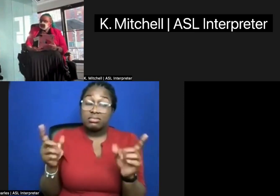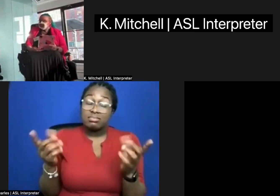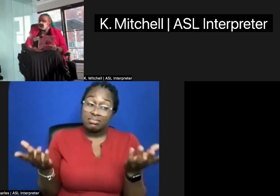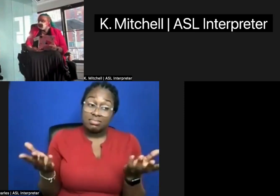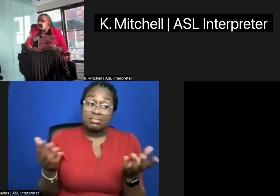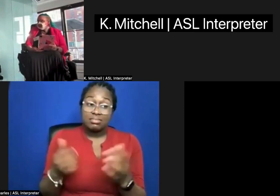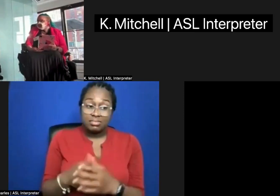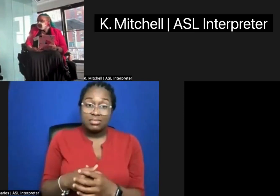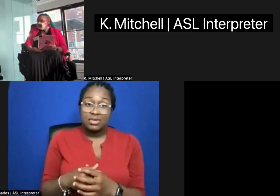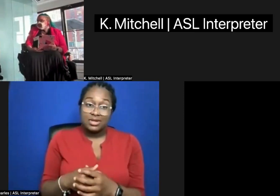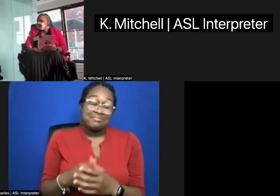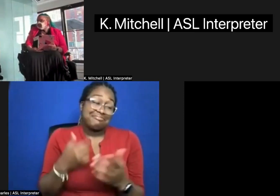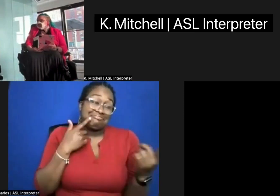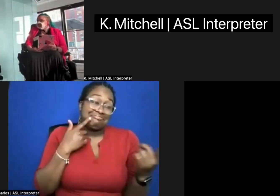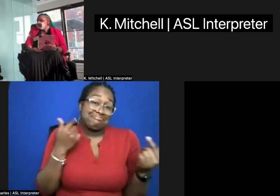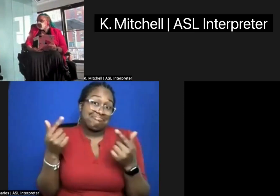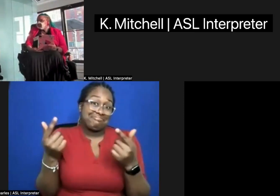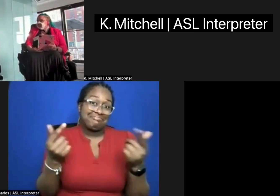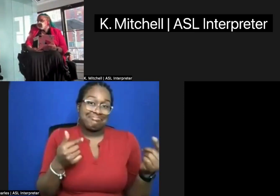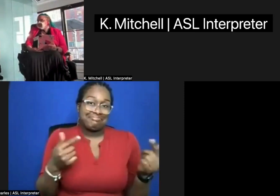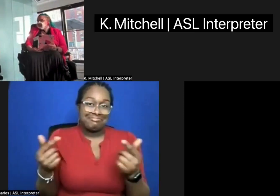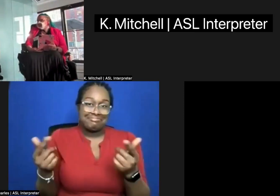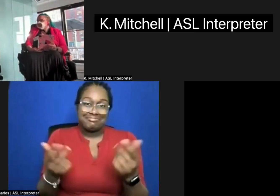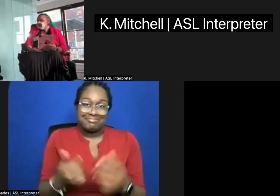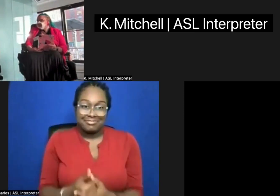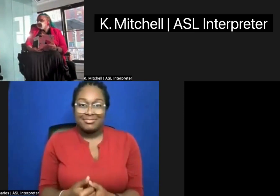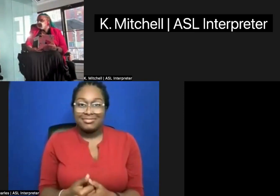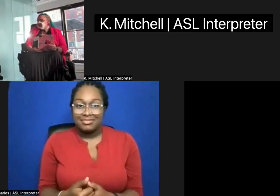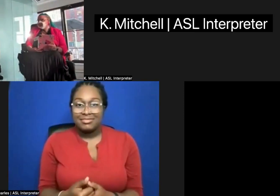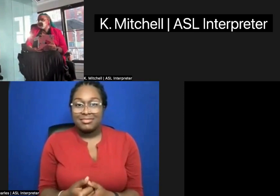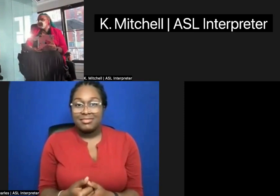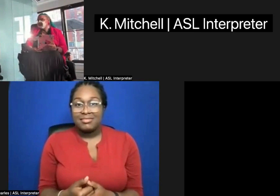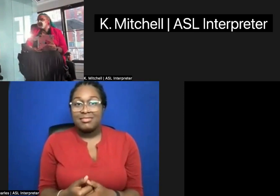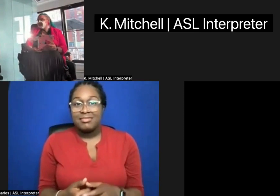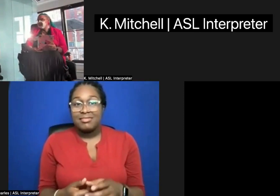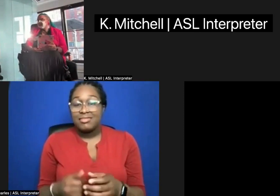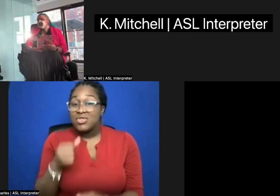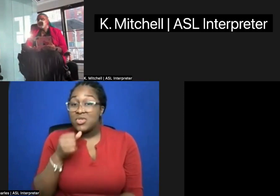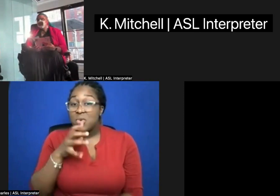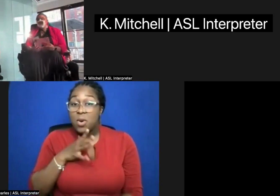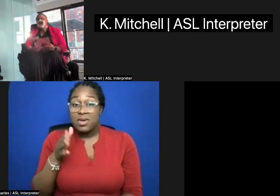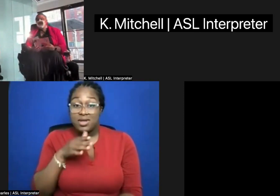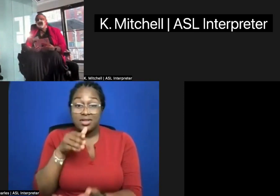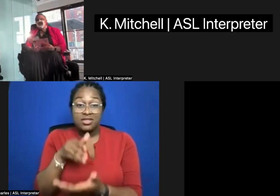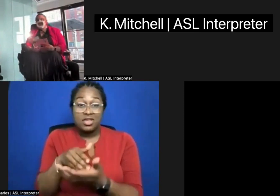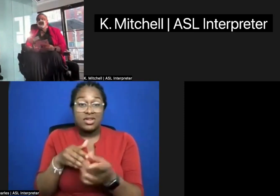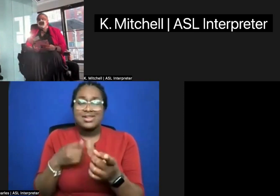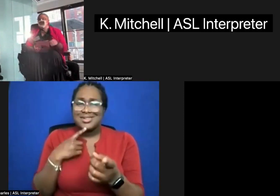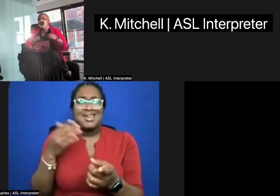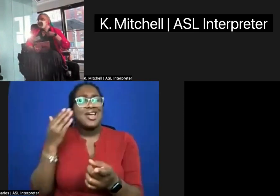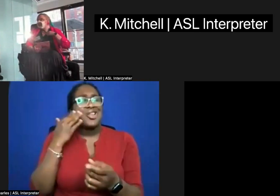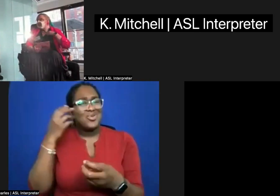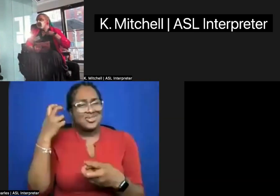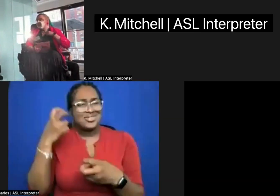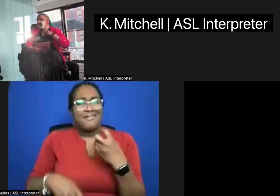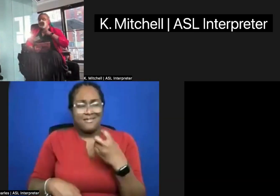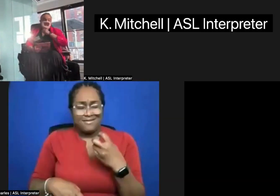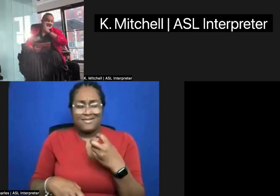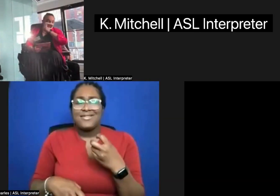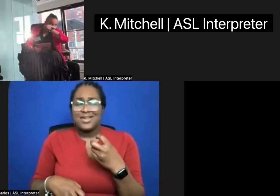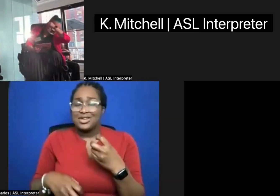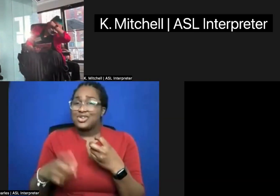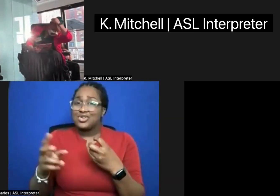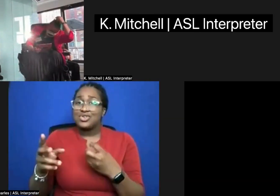No, absolutely. Absolutely. I think being a plaintiff it's tough. I mean, you coming forward and standing up and taking a